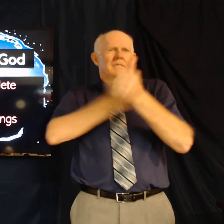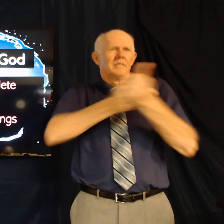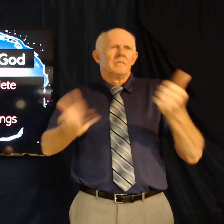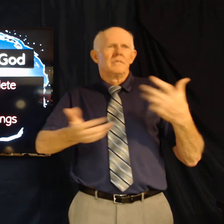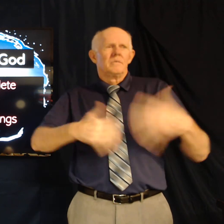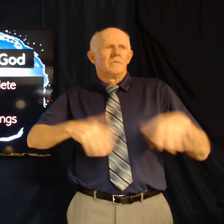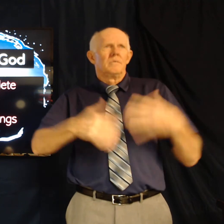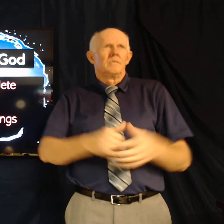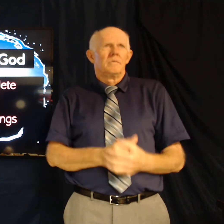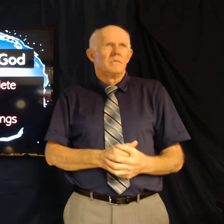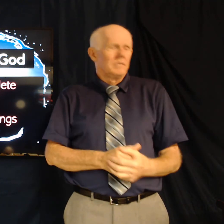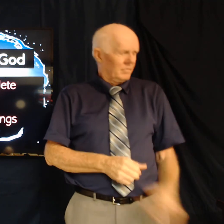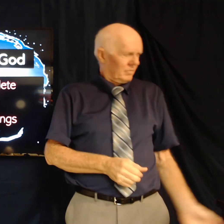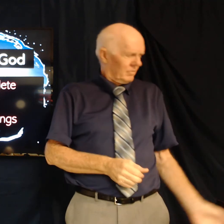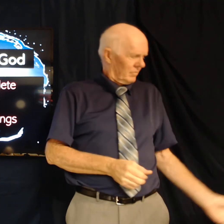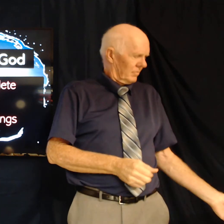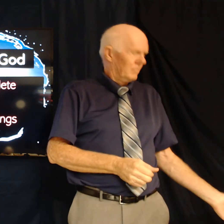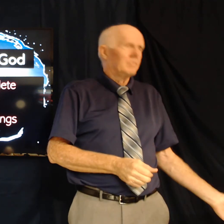God knows everything.